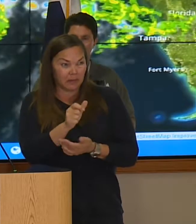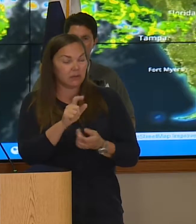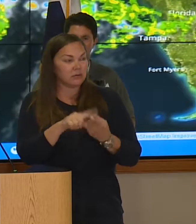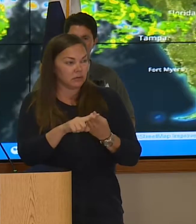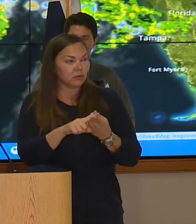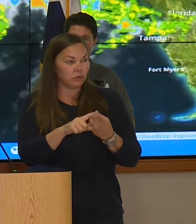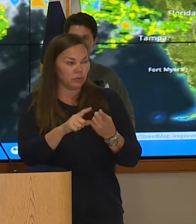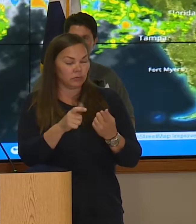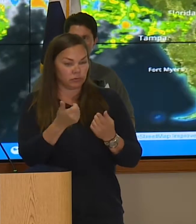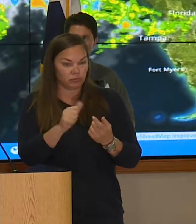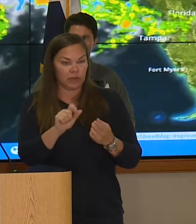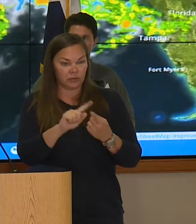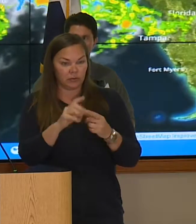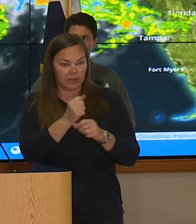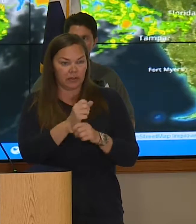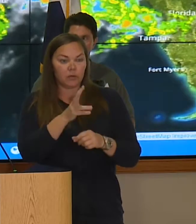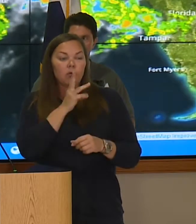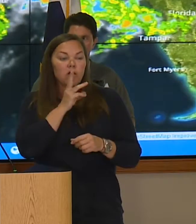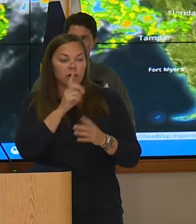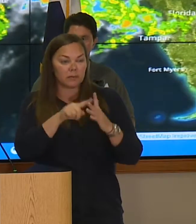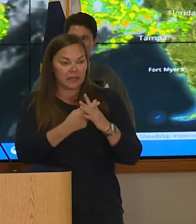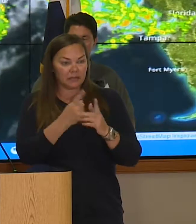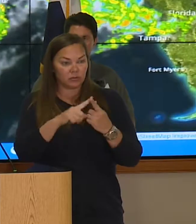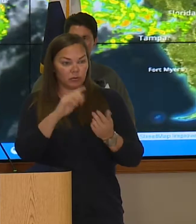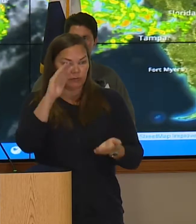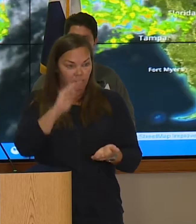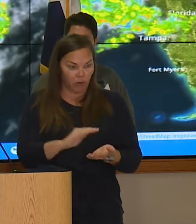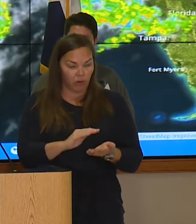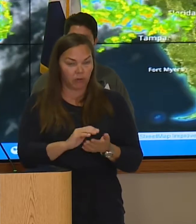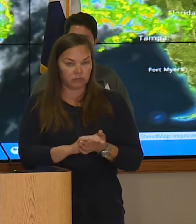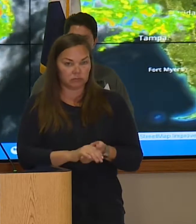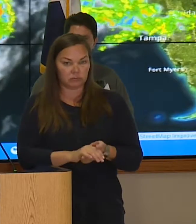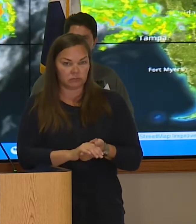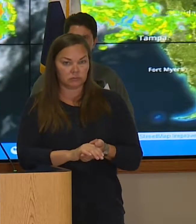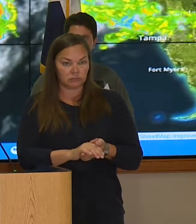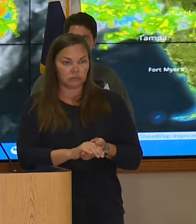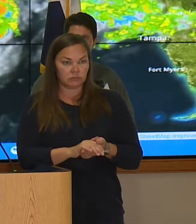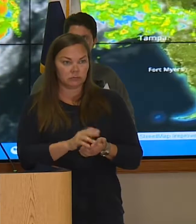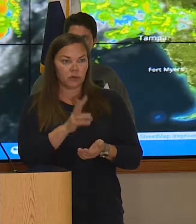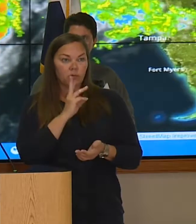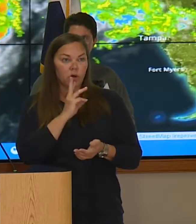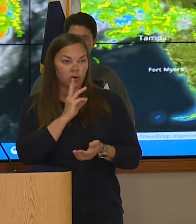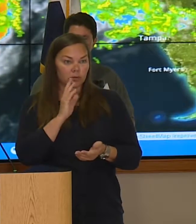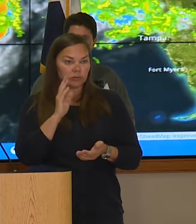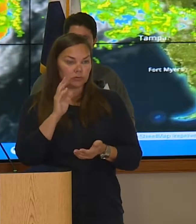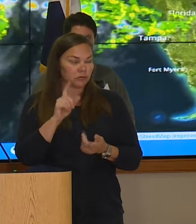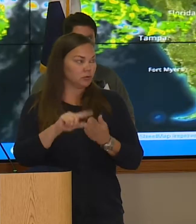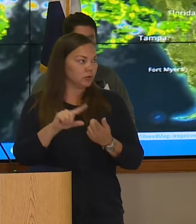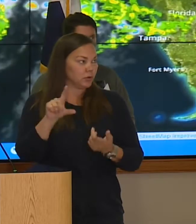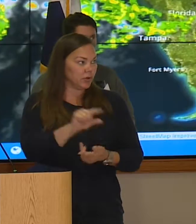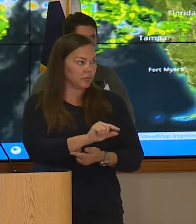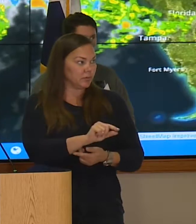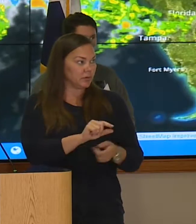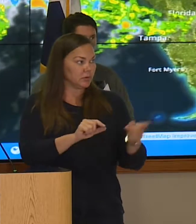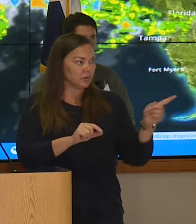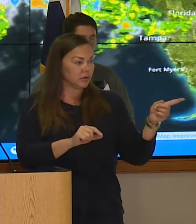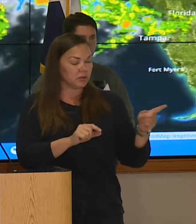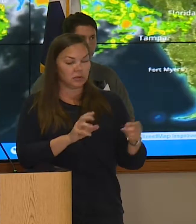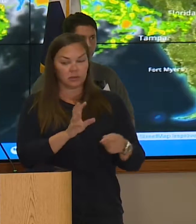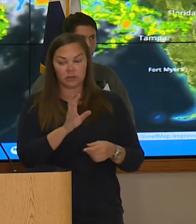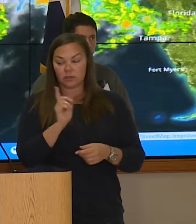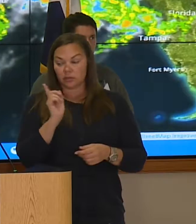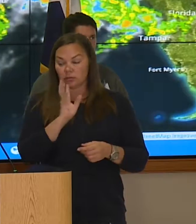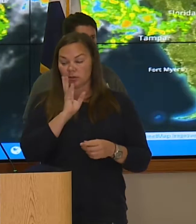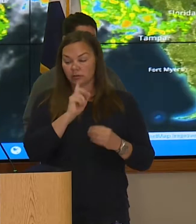really get the watersheds to begin to fall and water to start coming down. Can you talk a little more, you spoke about it